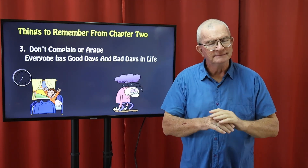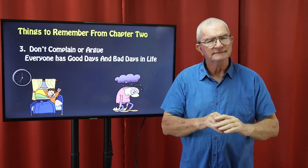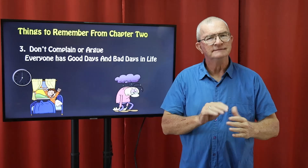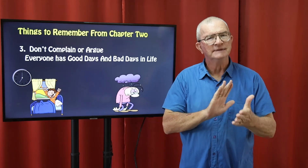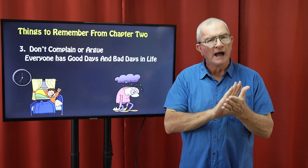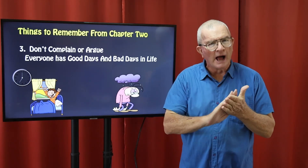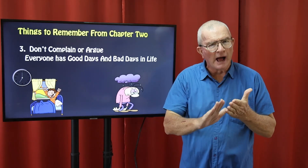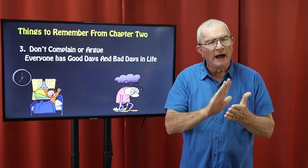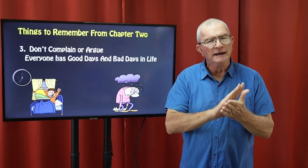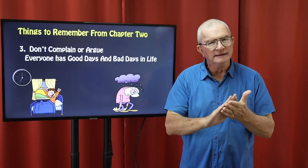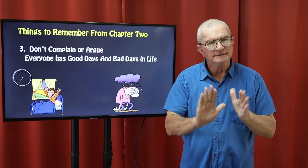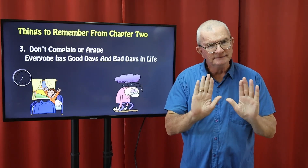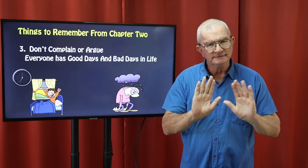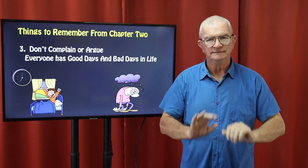but peaceful and nice.